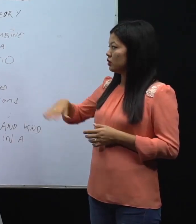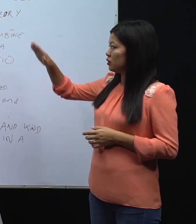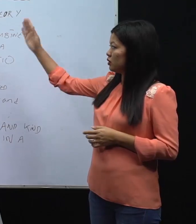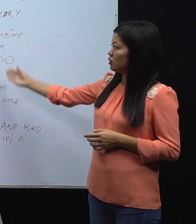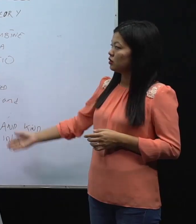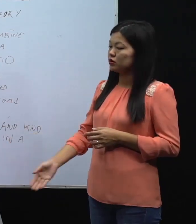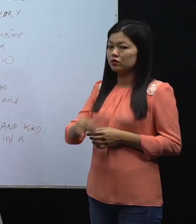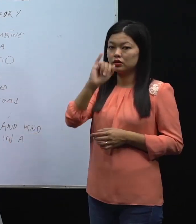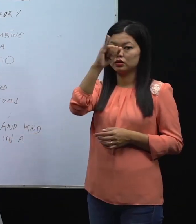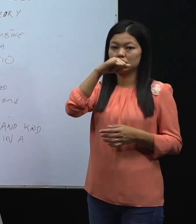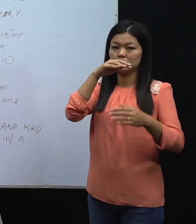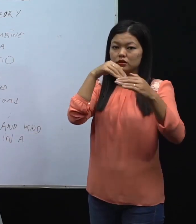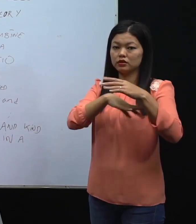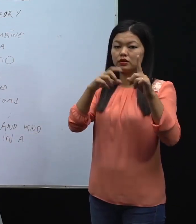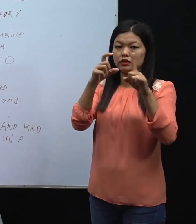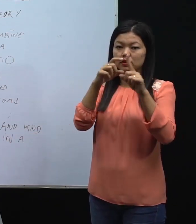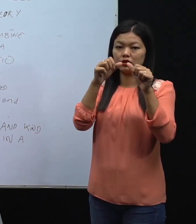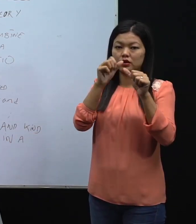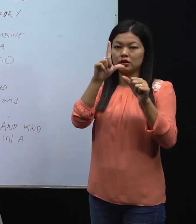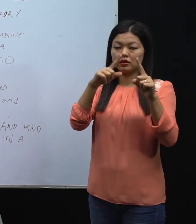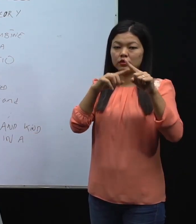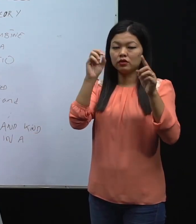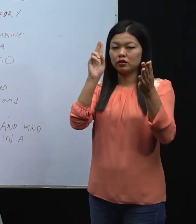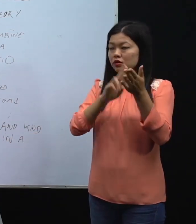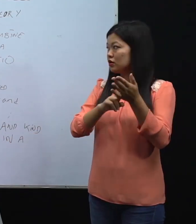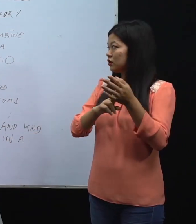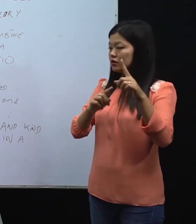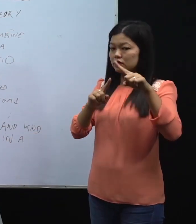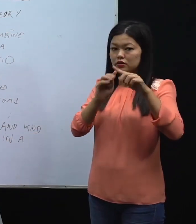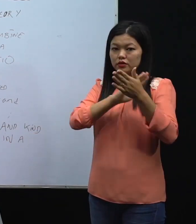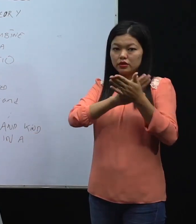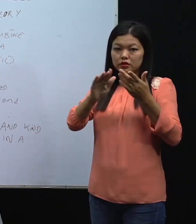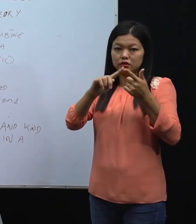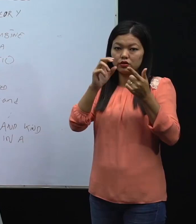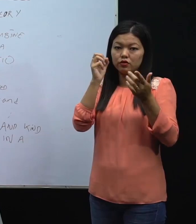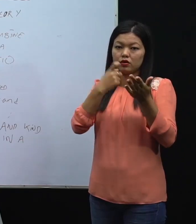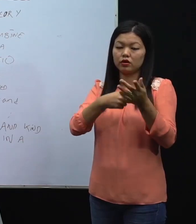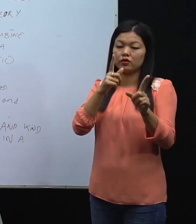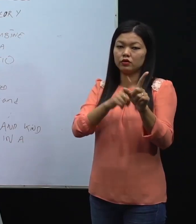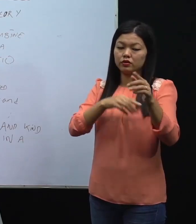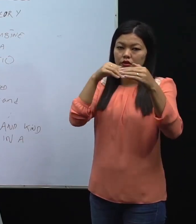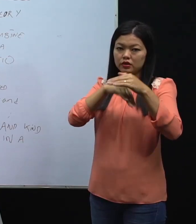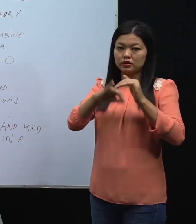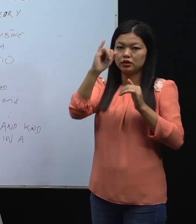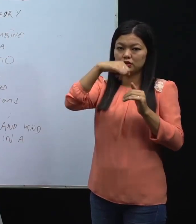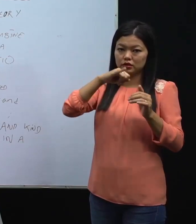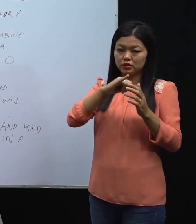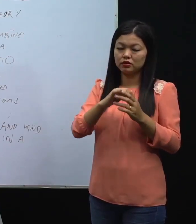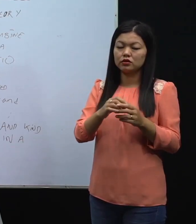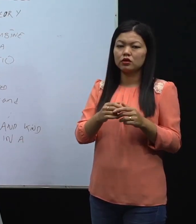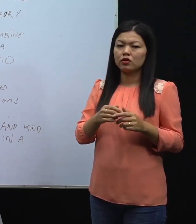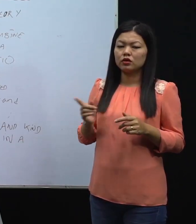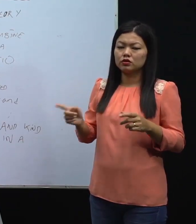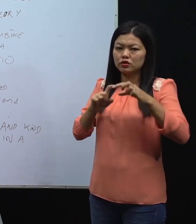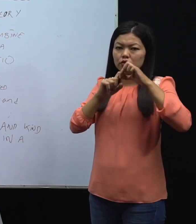sixth postulates. All the six postulates are important, and then these postulates are frequently asked in your exams